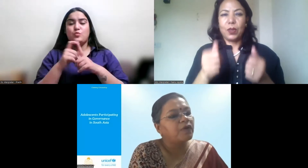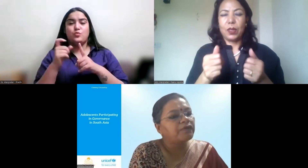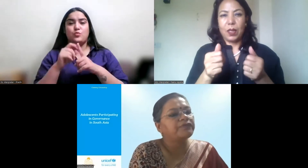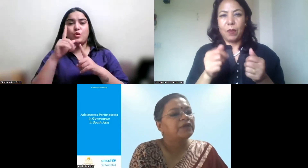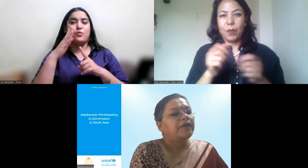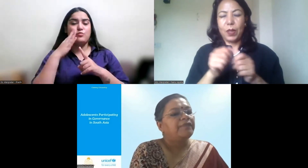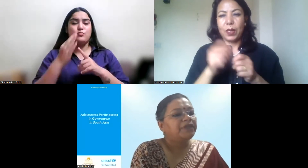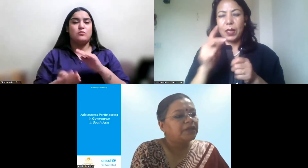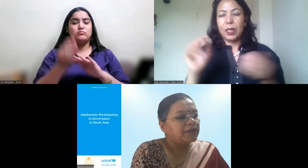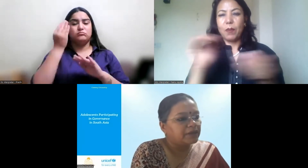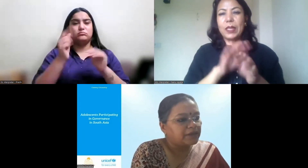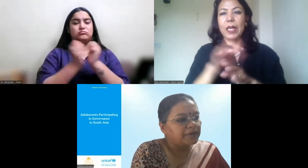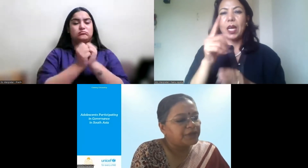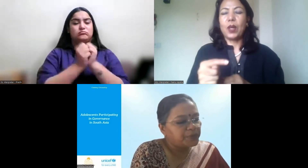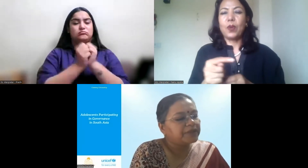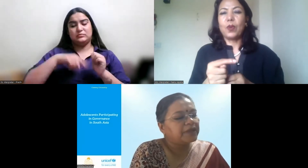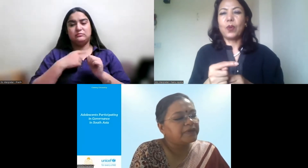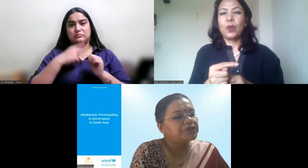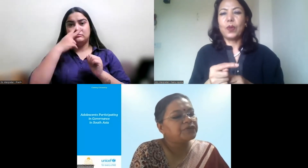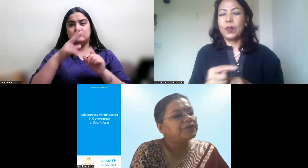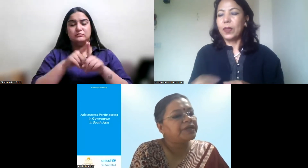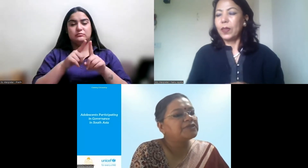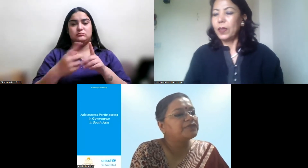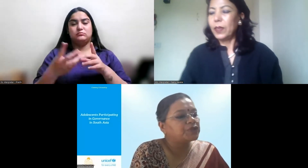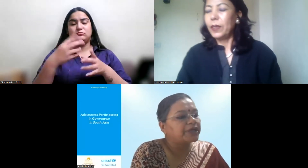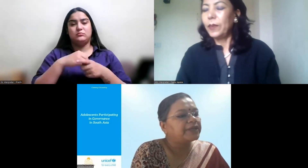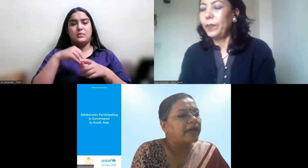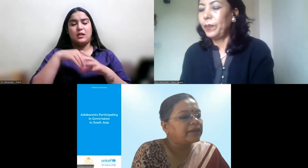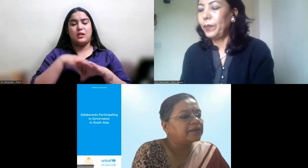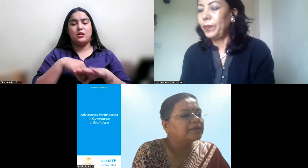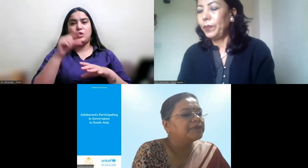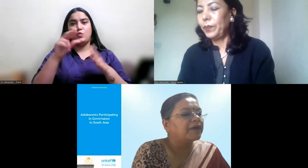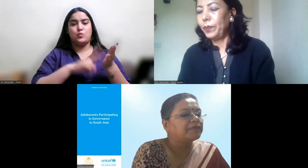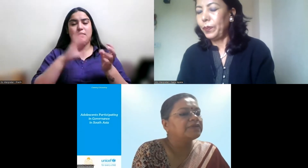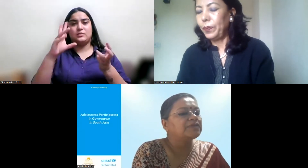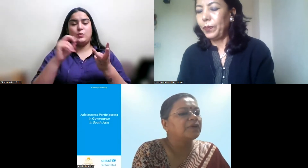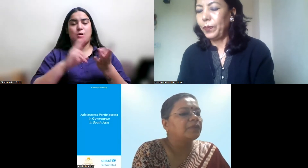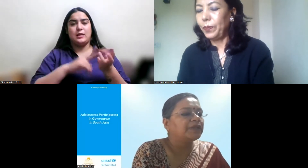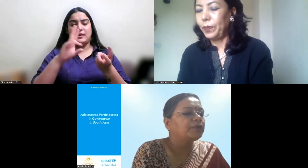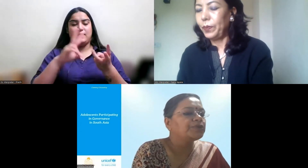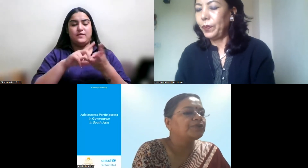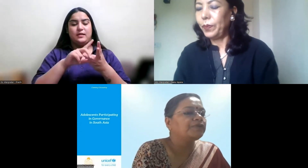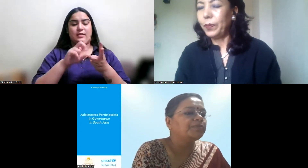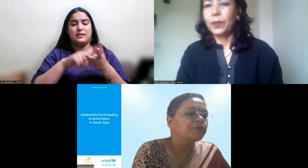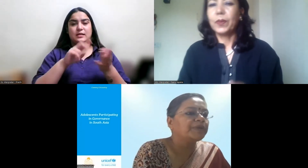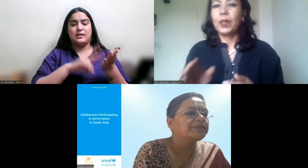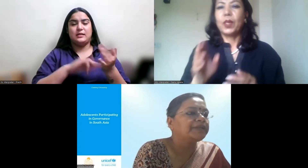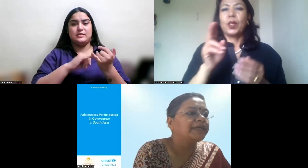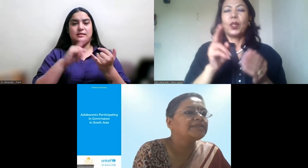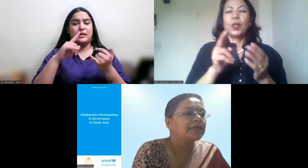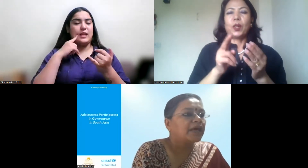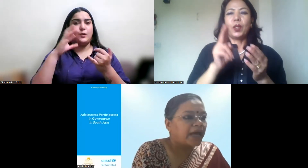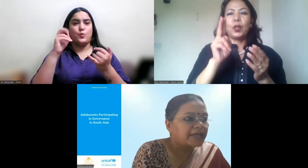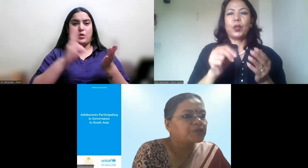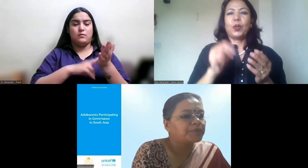framework of the UN Convention on the Rights of the Child and urban governance with inclusion of the most